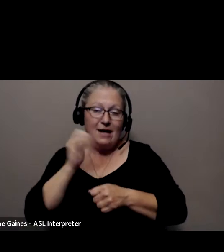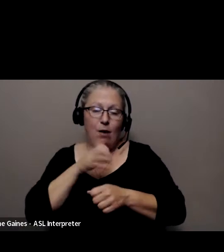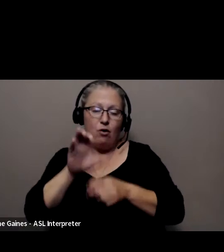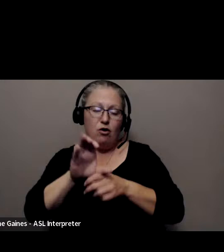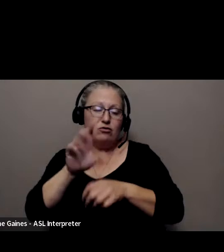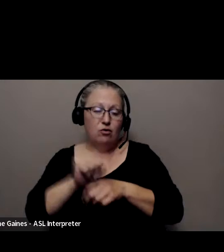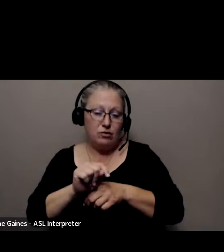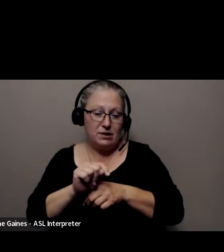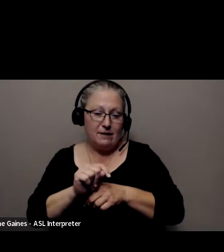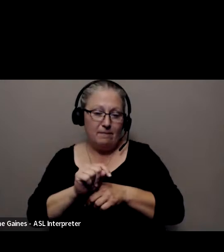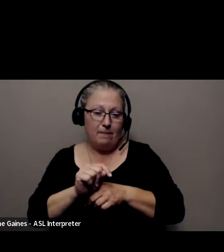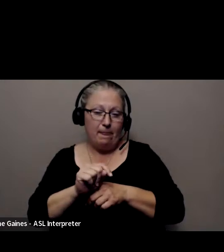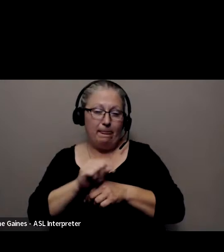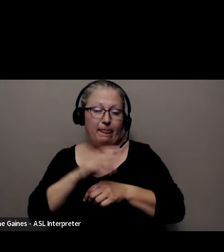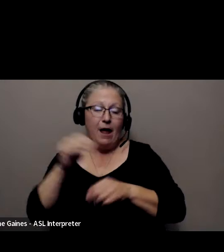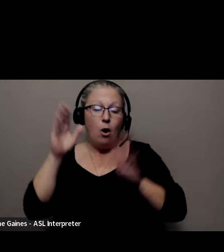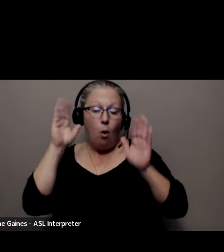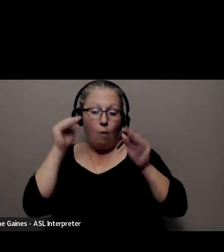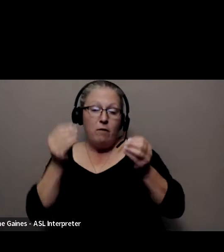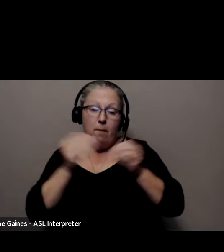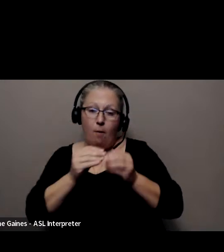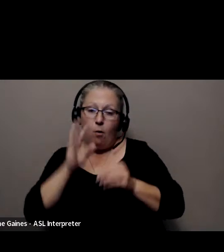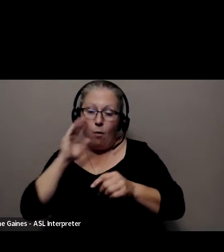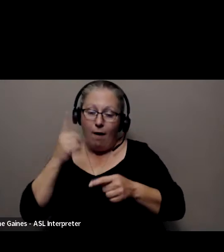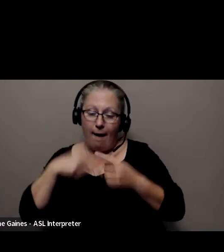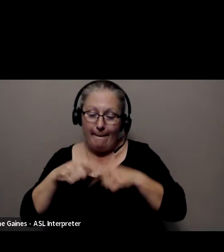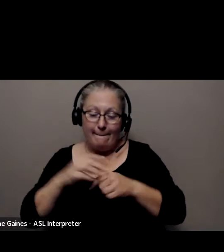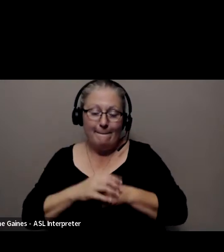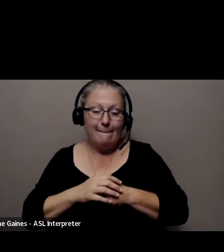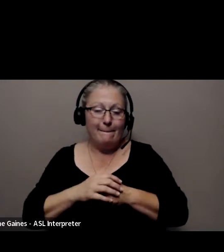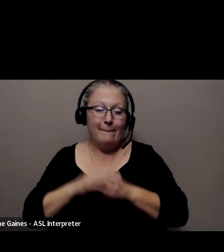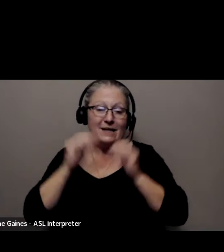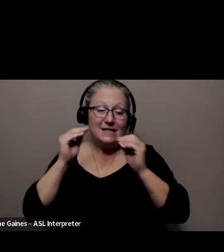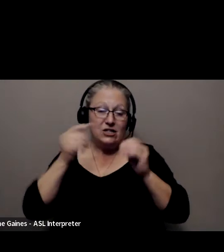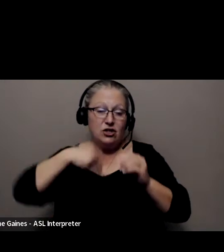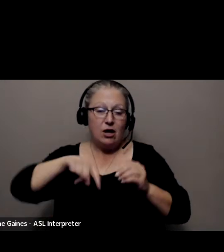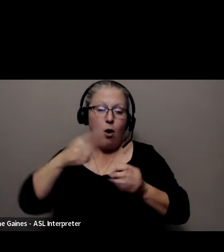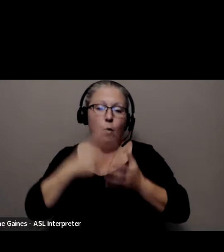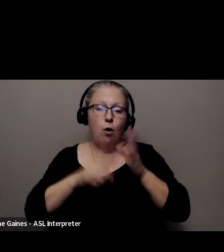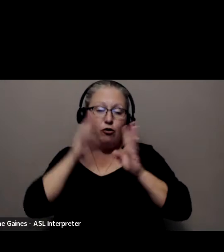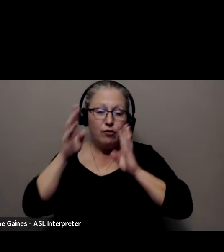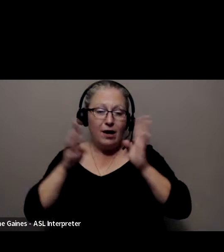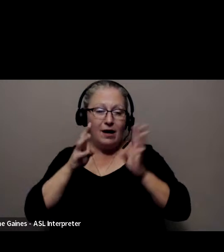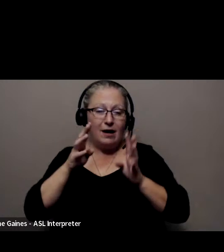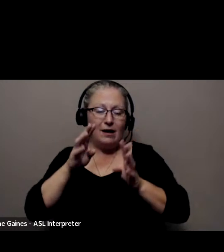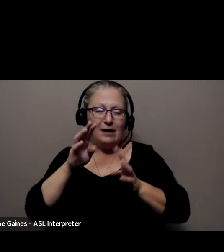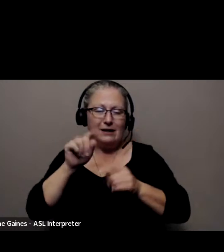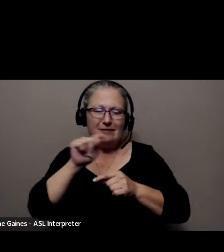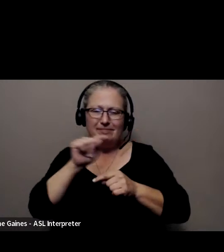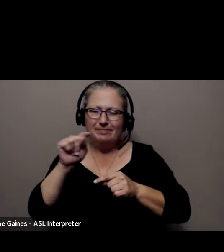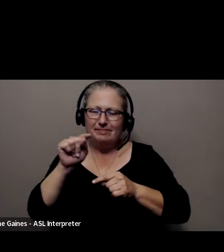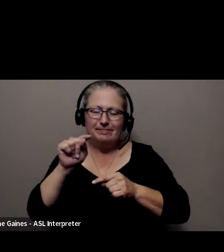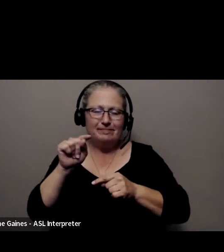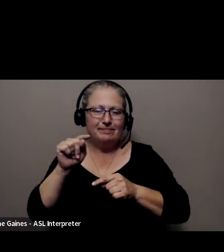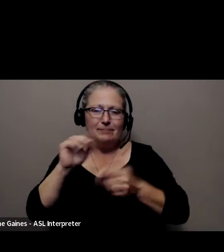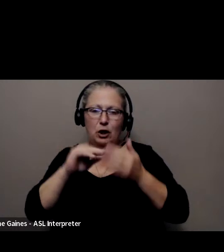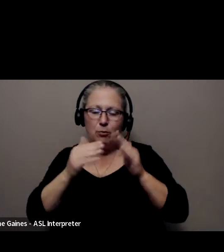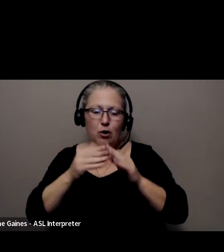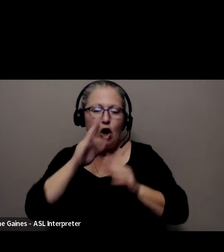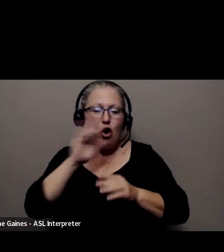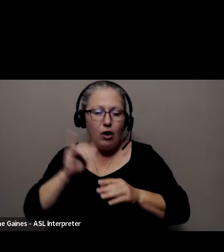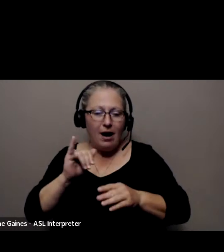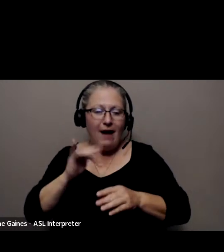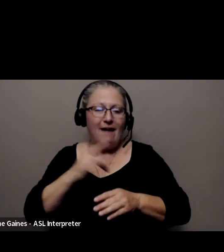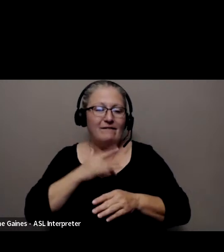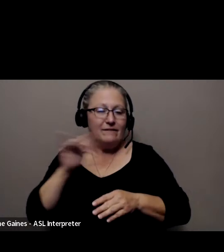consultant, and hopefully more to come. Teaching us what creating an in-Lakesh community looks like, feels